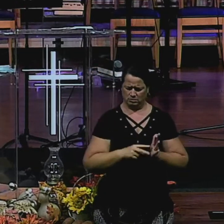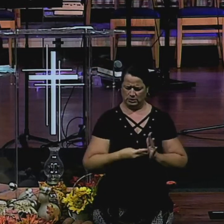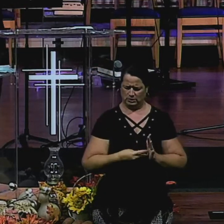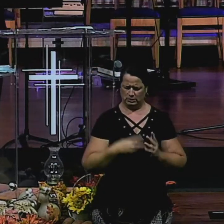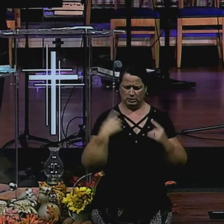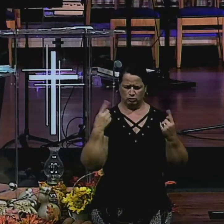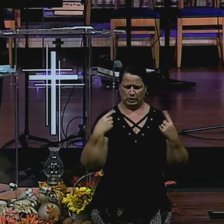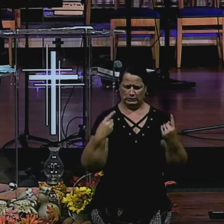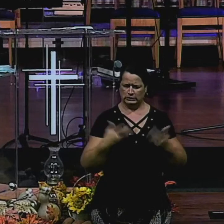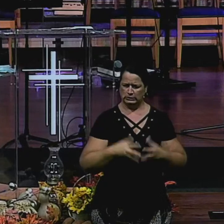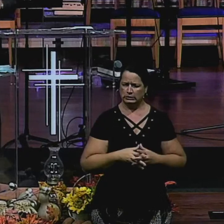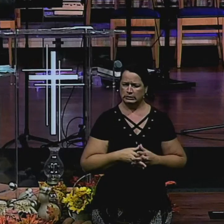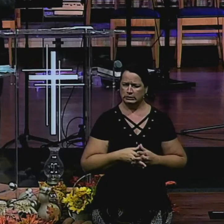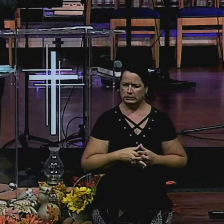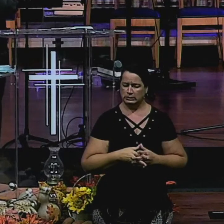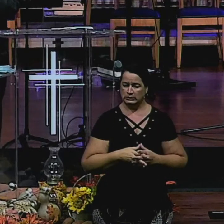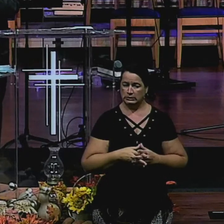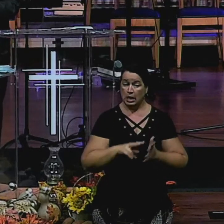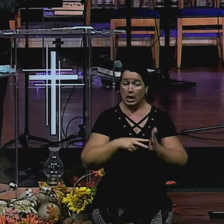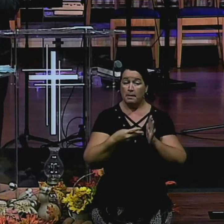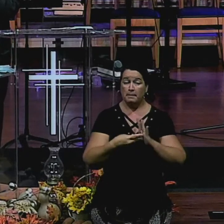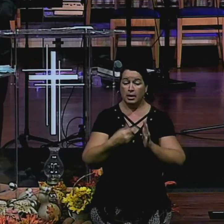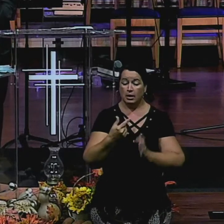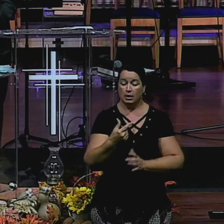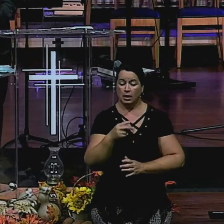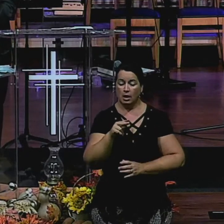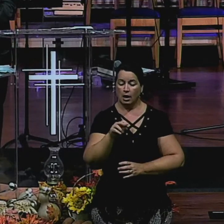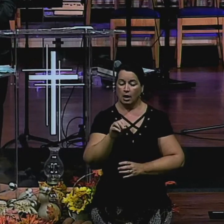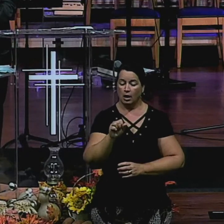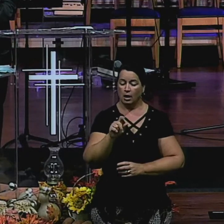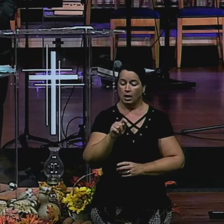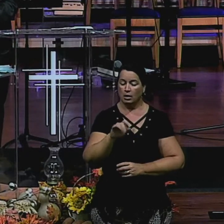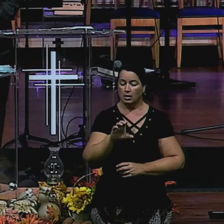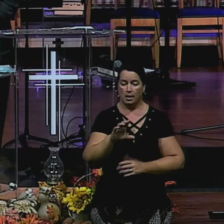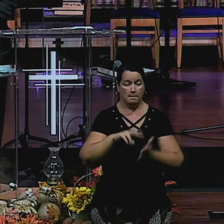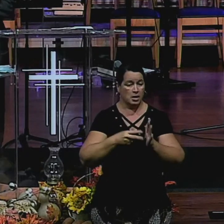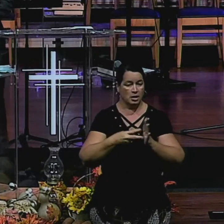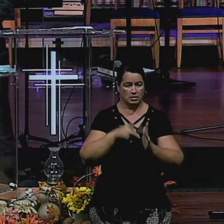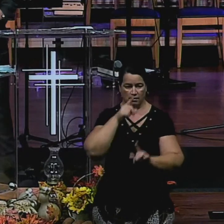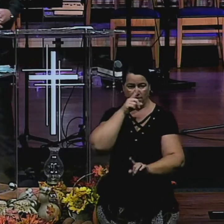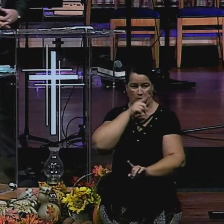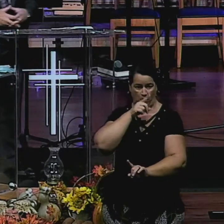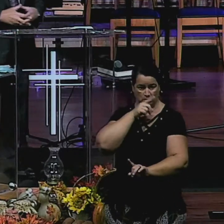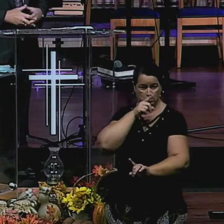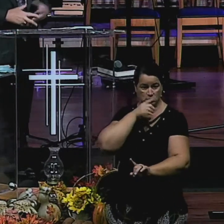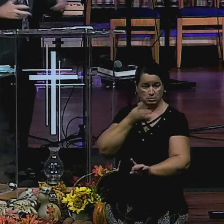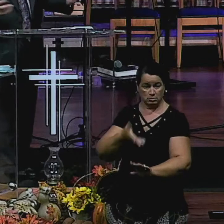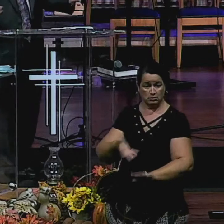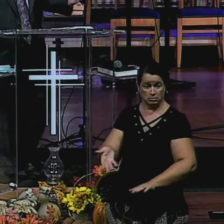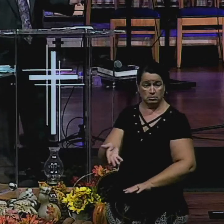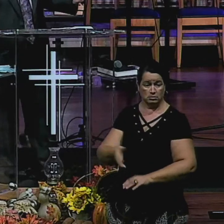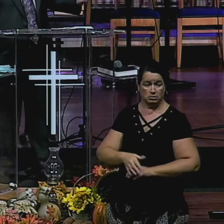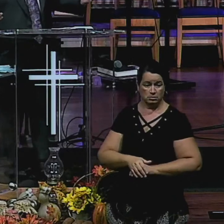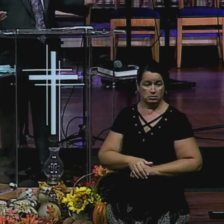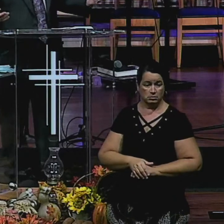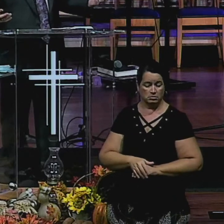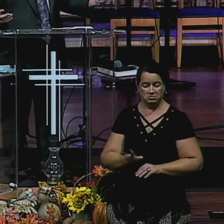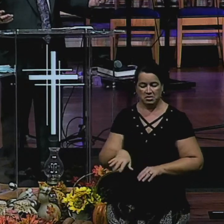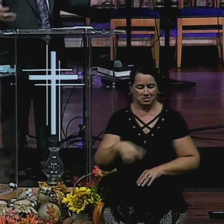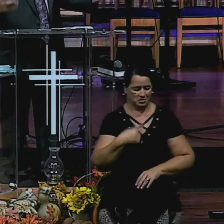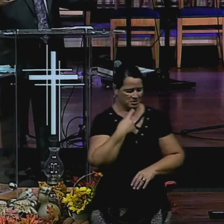so falsehood had invaded the church. And people were being told, don't even resist